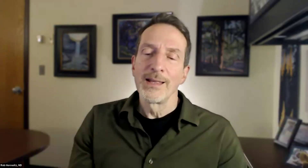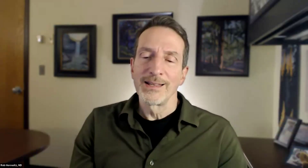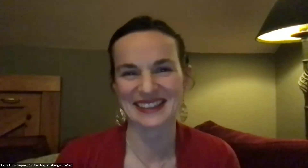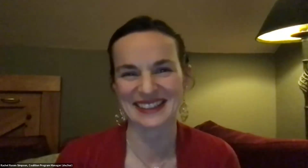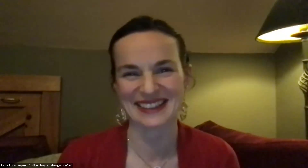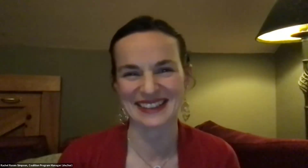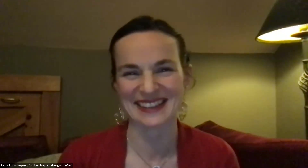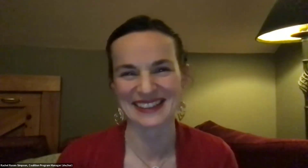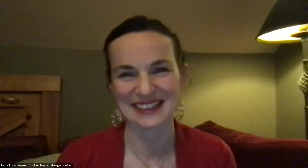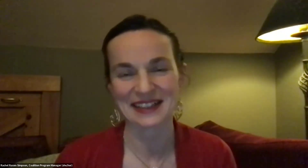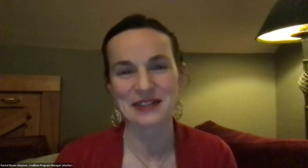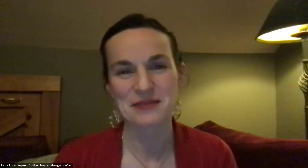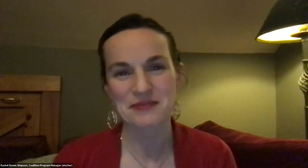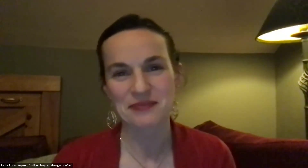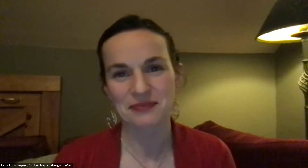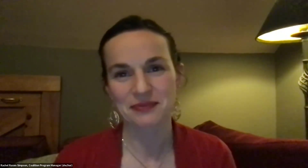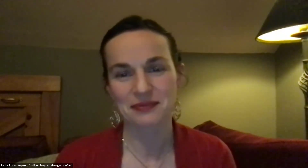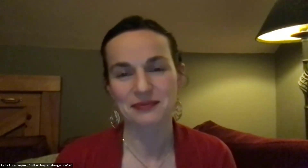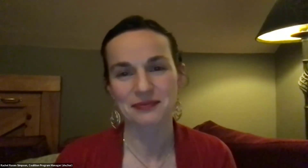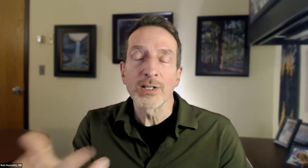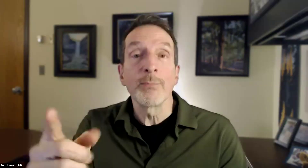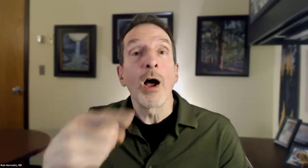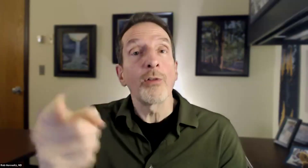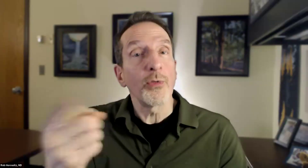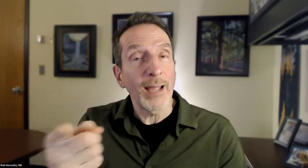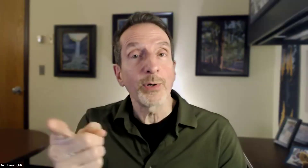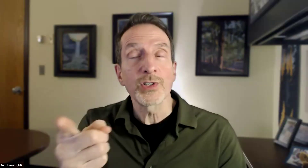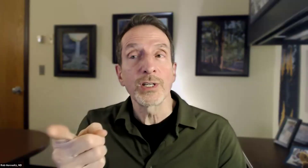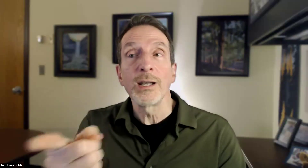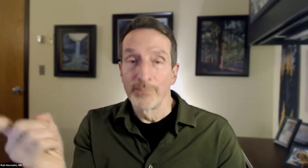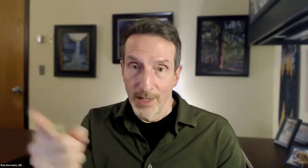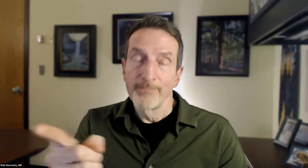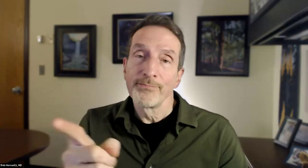Wow. Or yeah, right. And that matters to them. Although